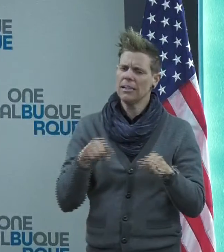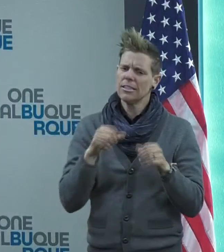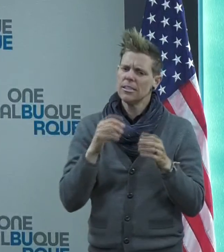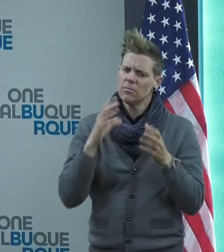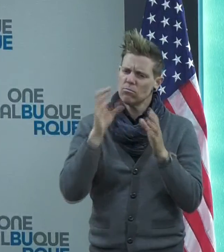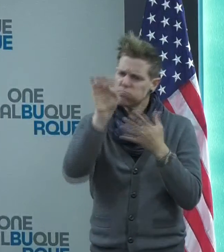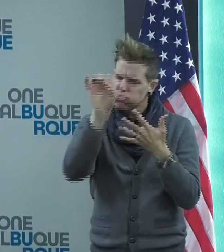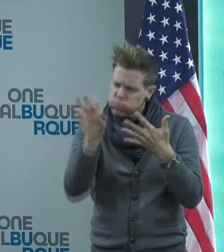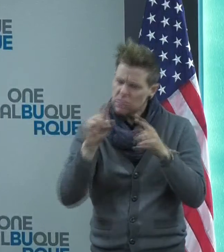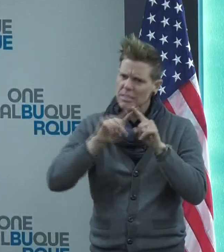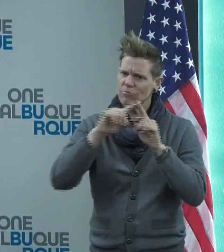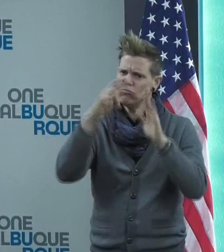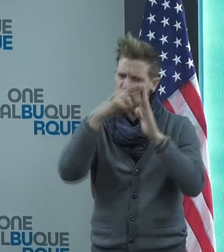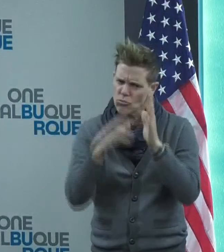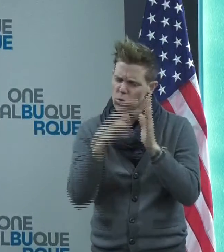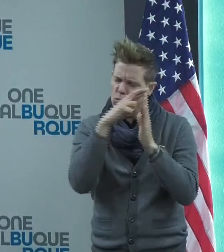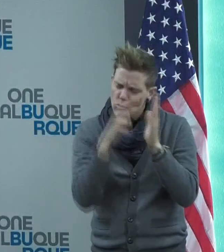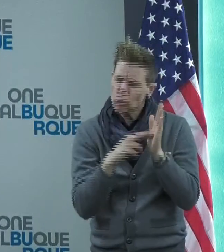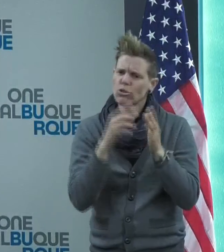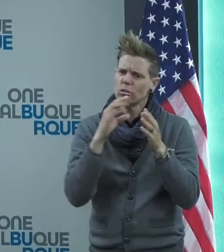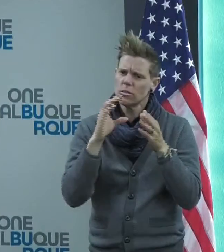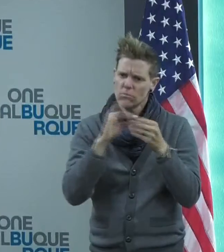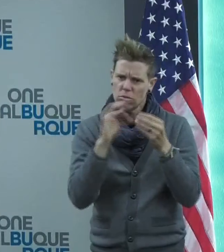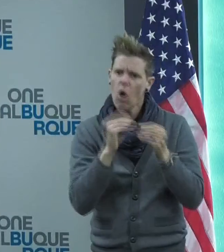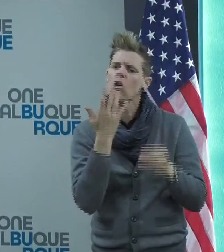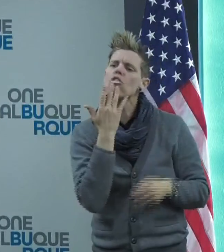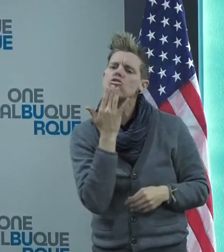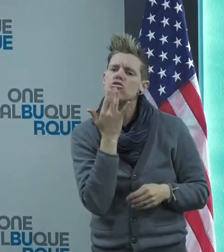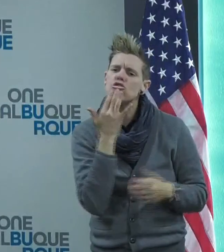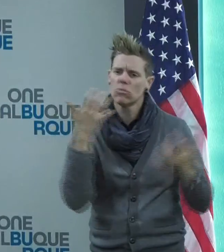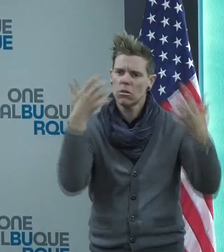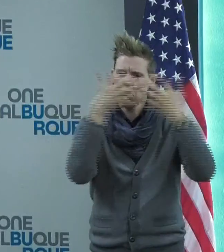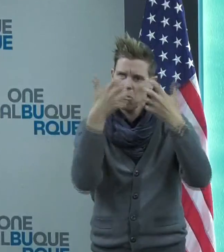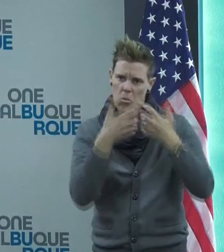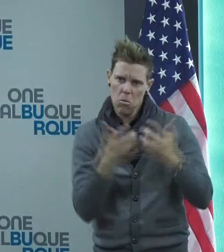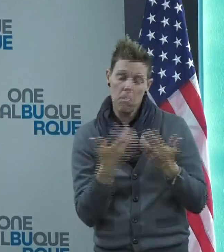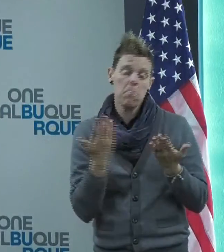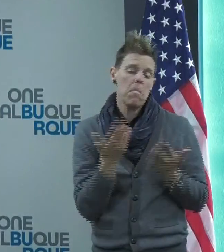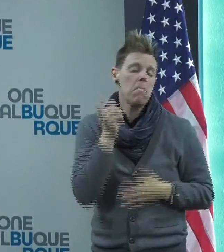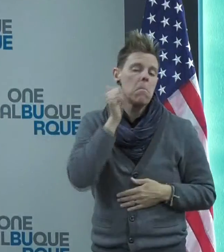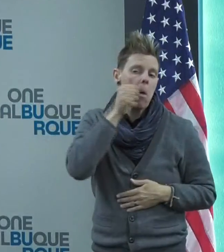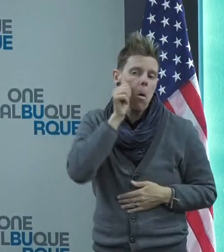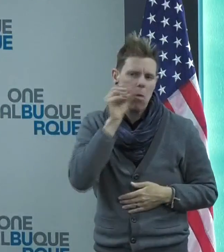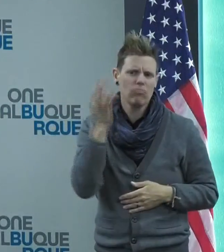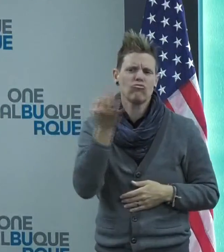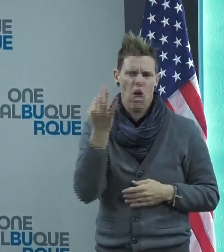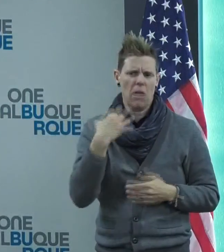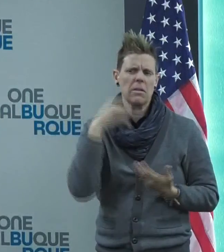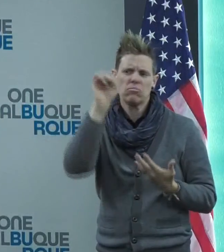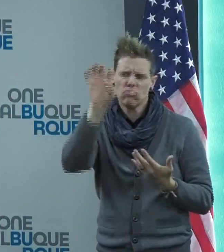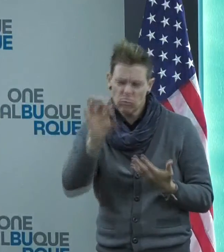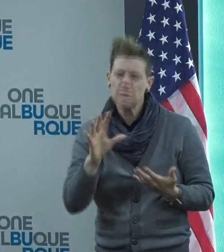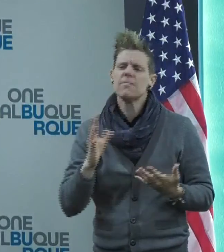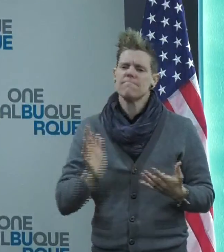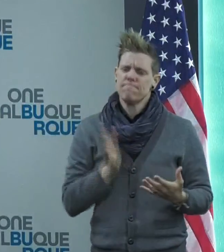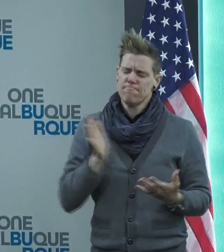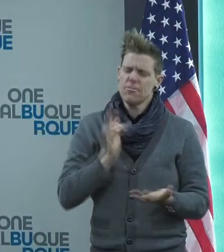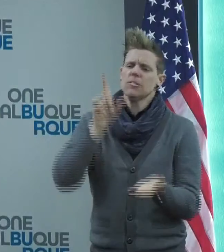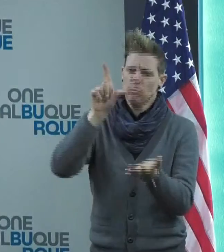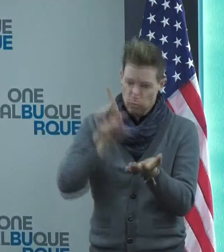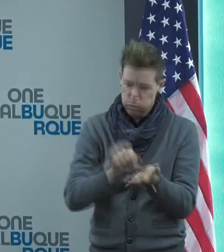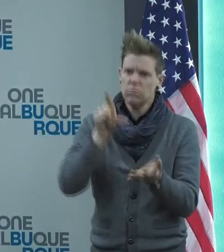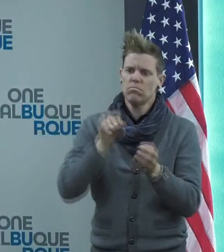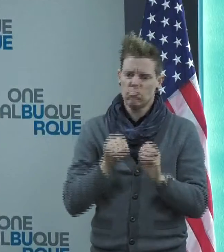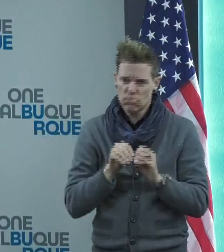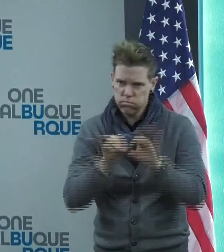coding probably tomorrow or Friday. So we'll be doing an official release from the Environmental Health Department. So if you do have questions like specifically, well,